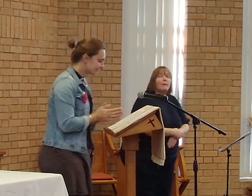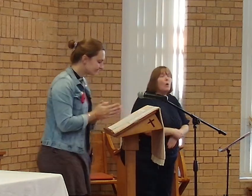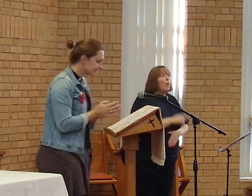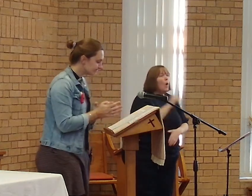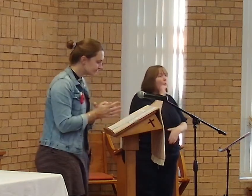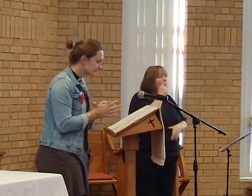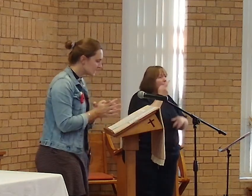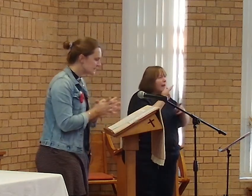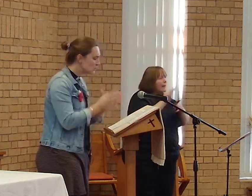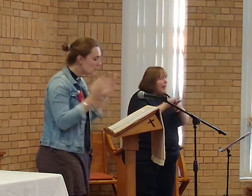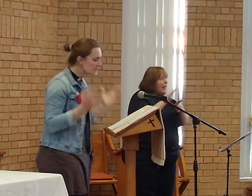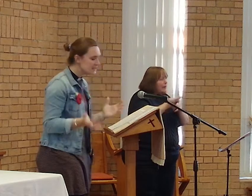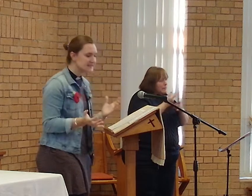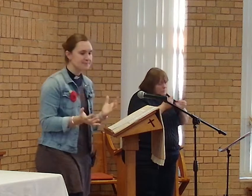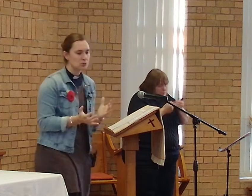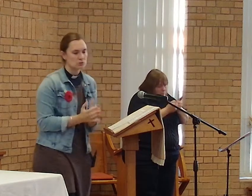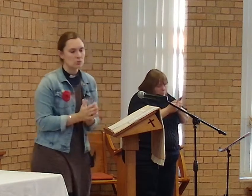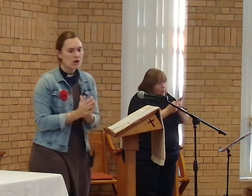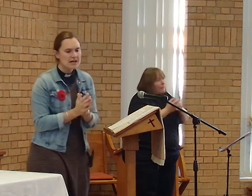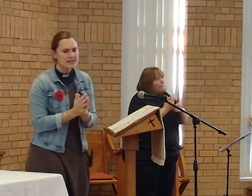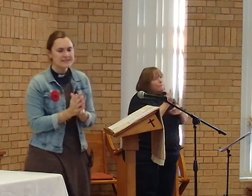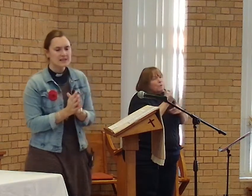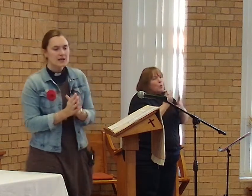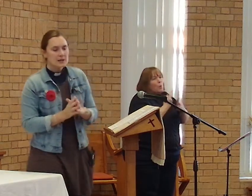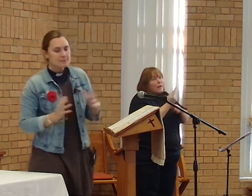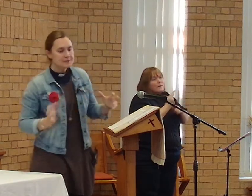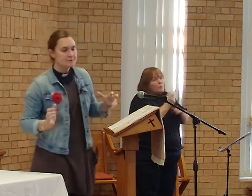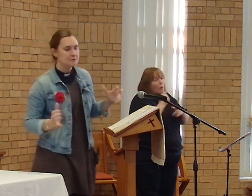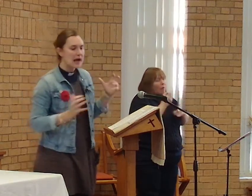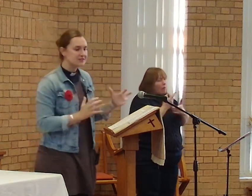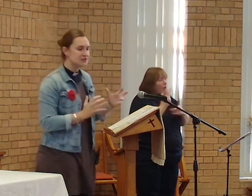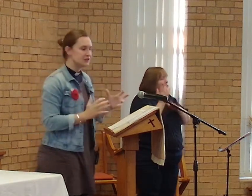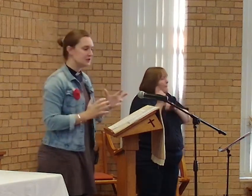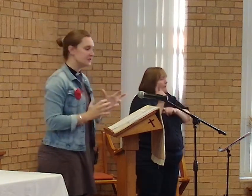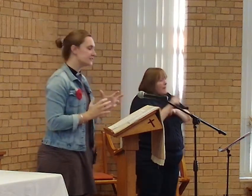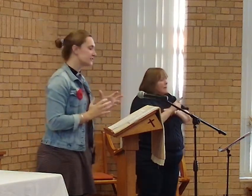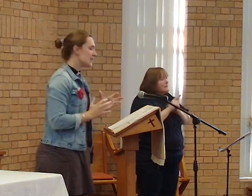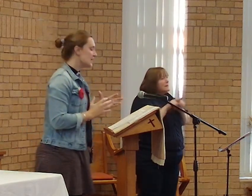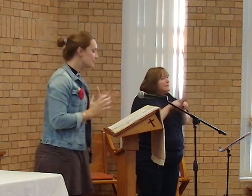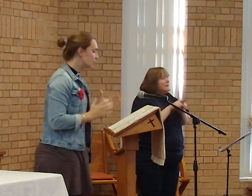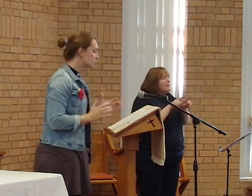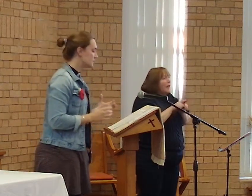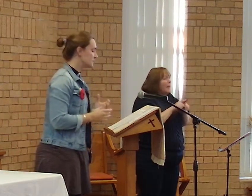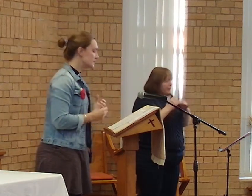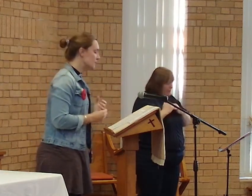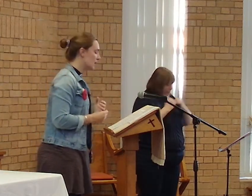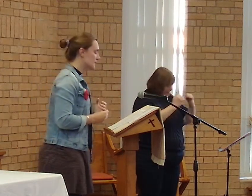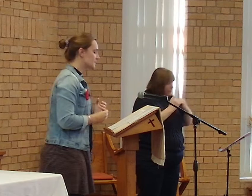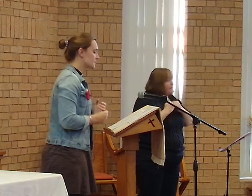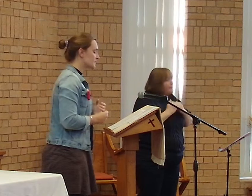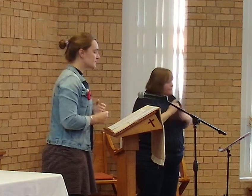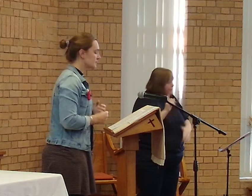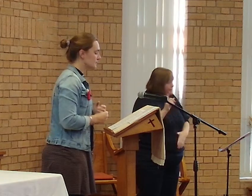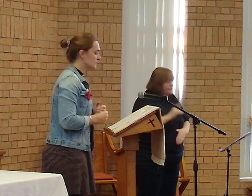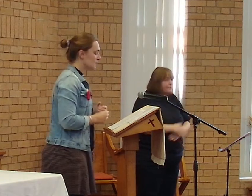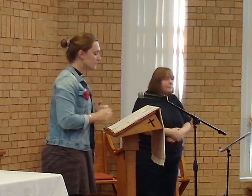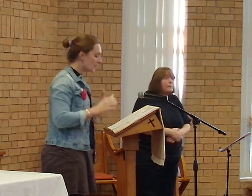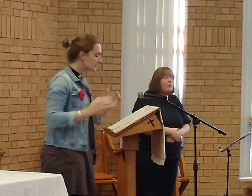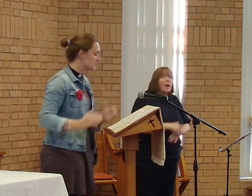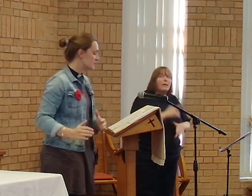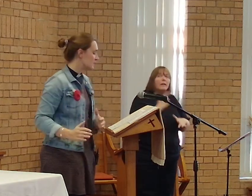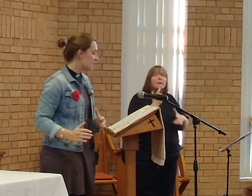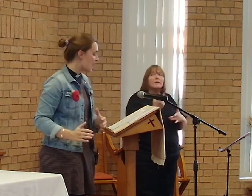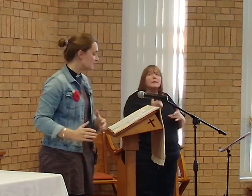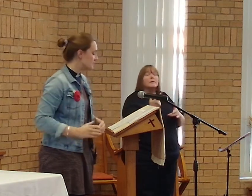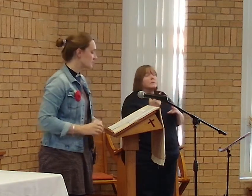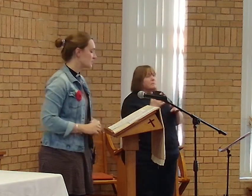So why are these important? Why are these beautiful attitudes important to us and